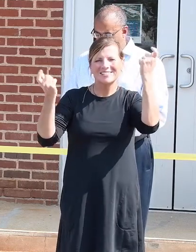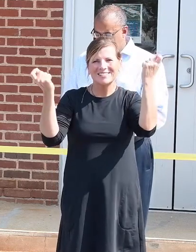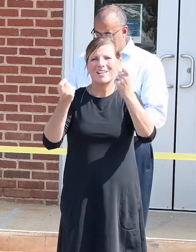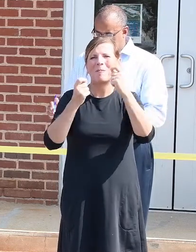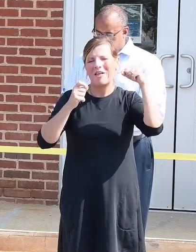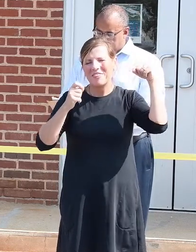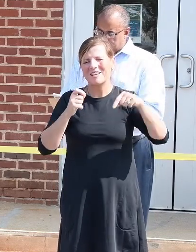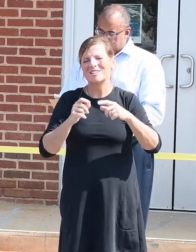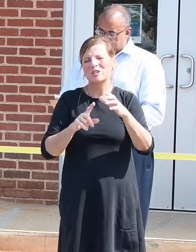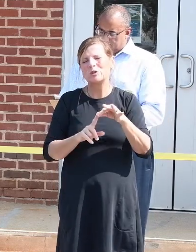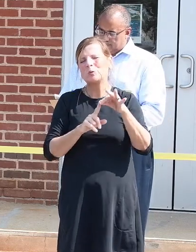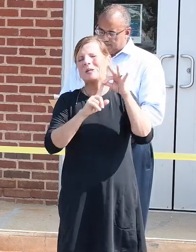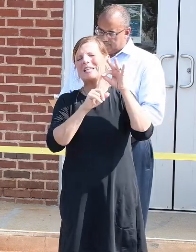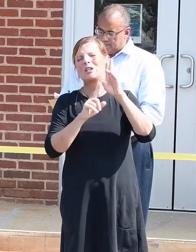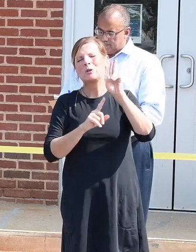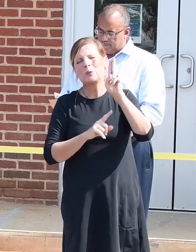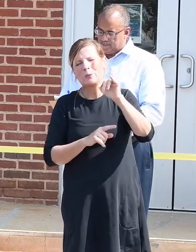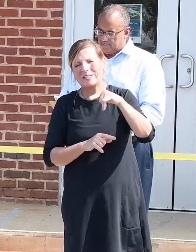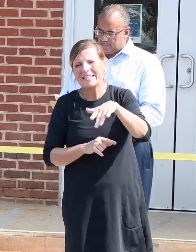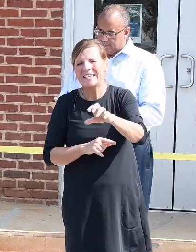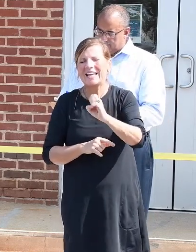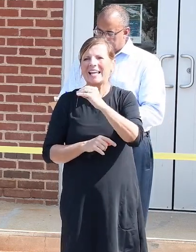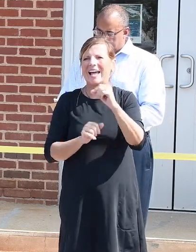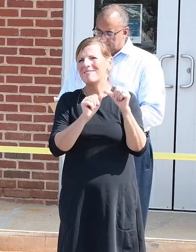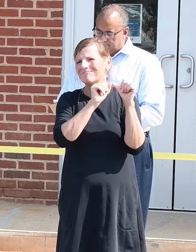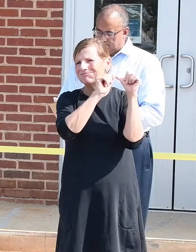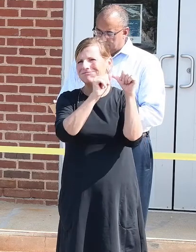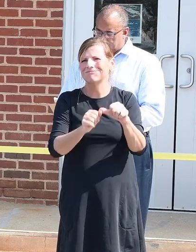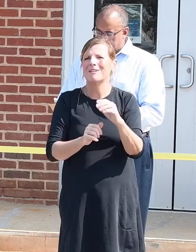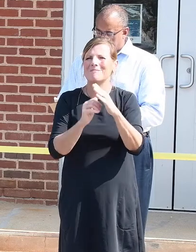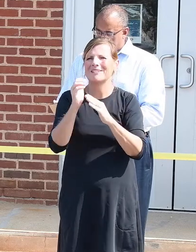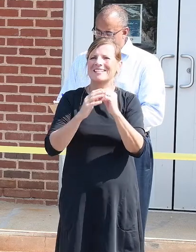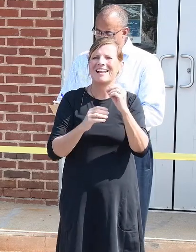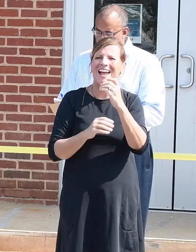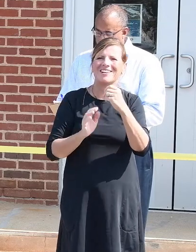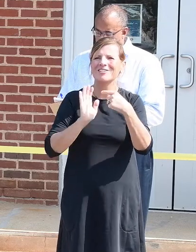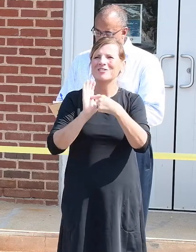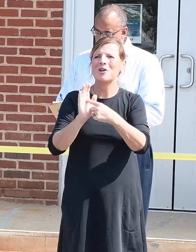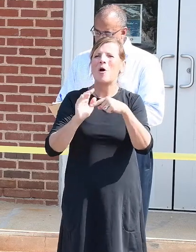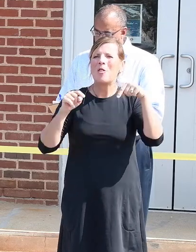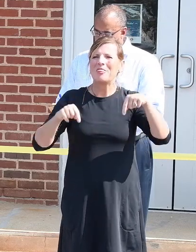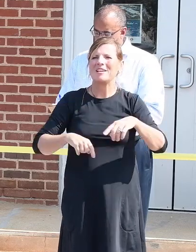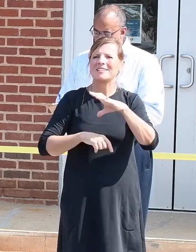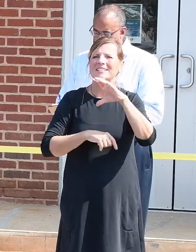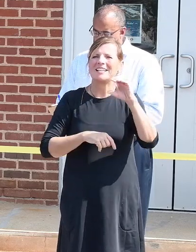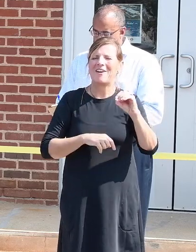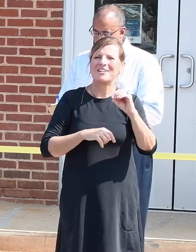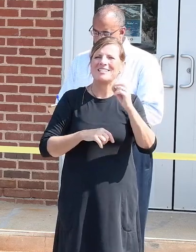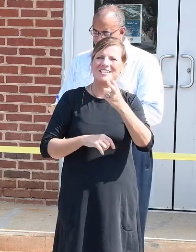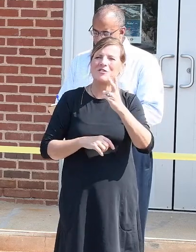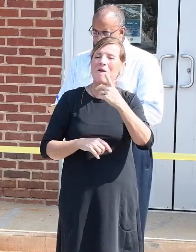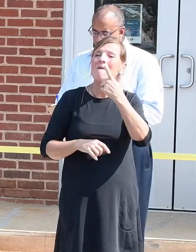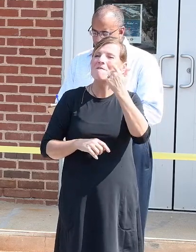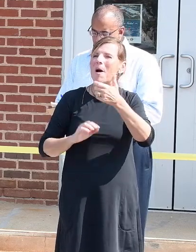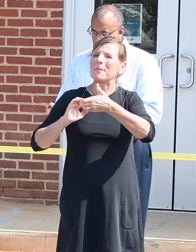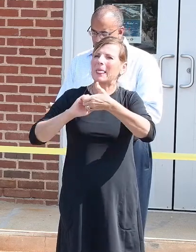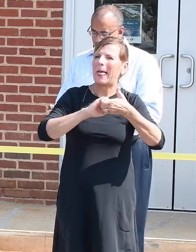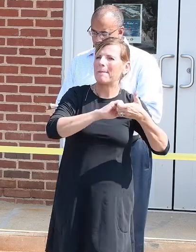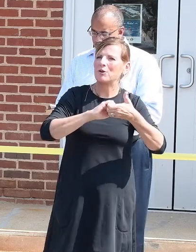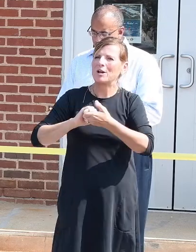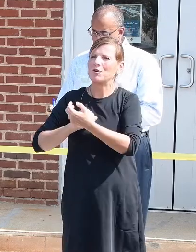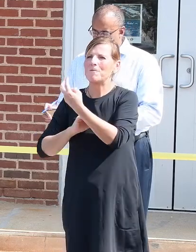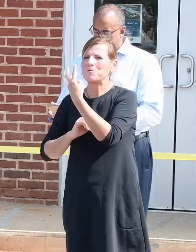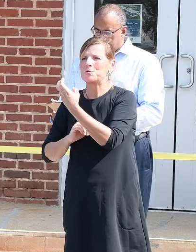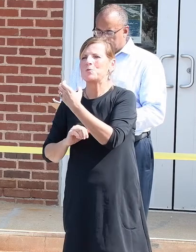enduring building and bring our county's history to life. Thanks to the collaboration from 2 county administrators and multiple